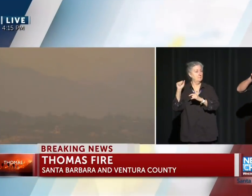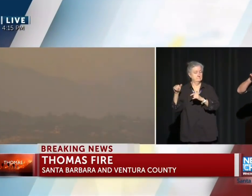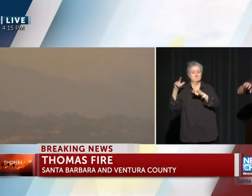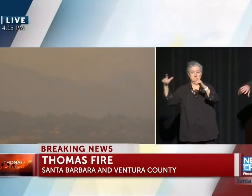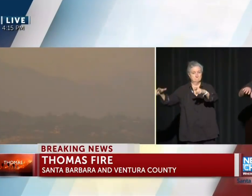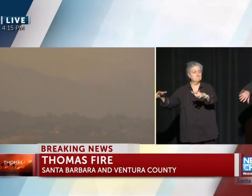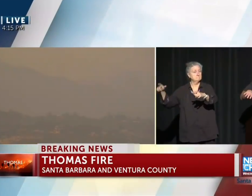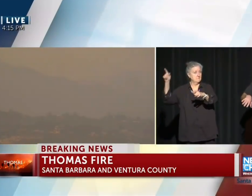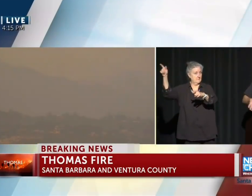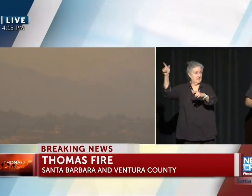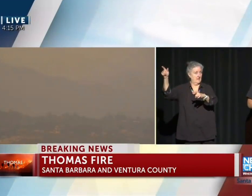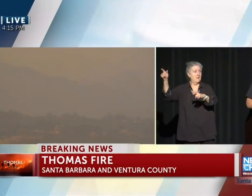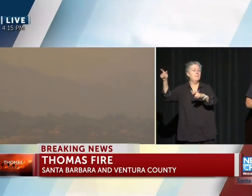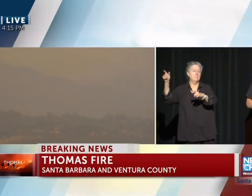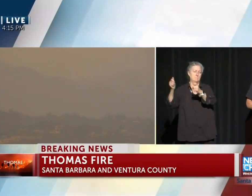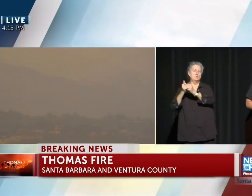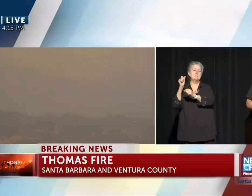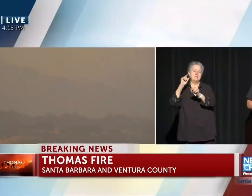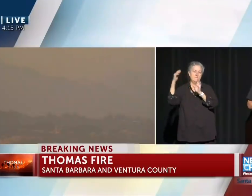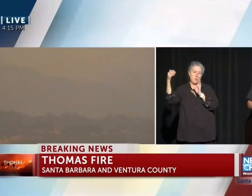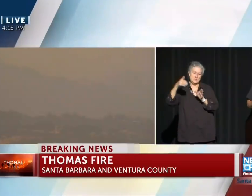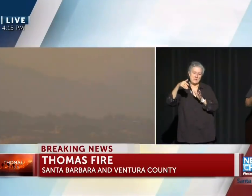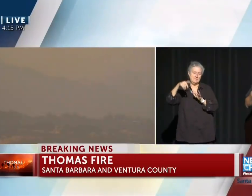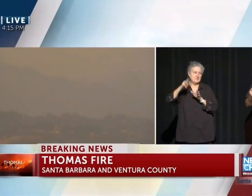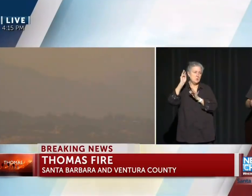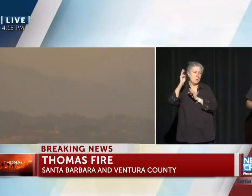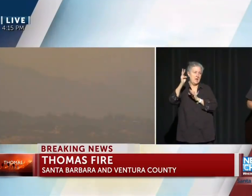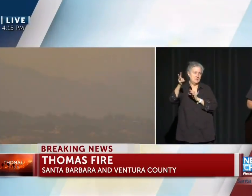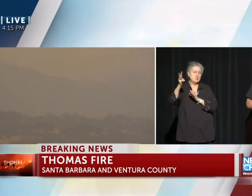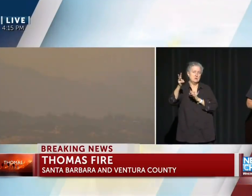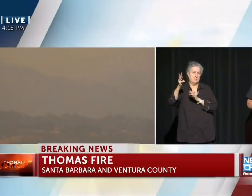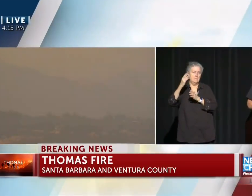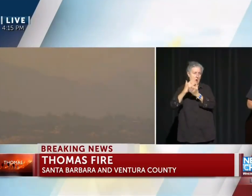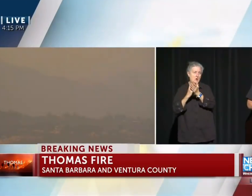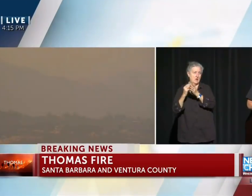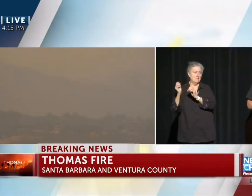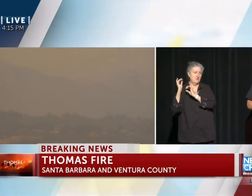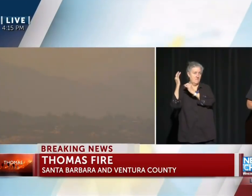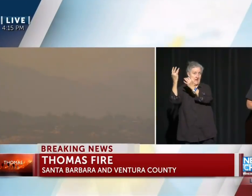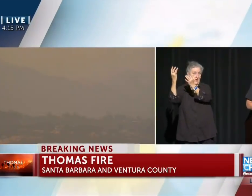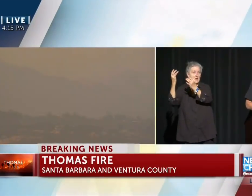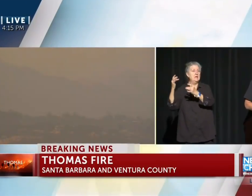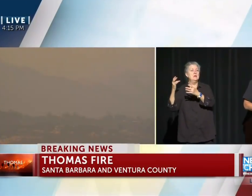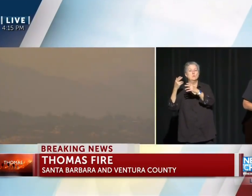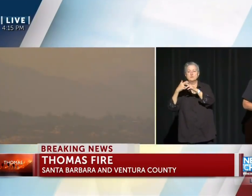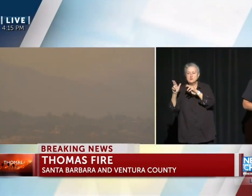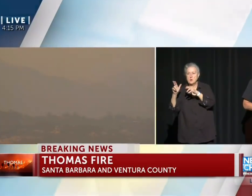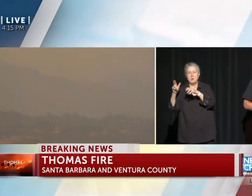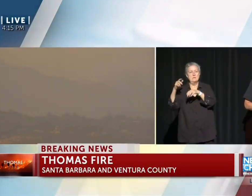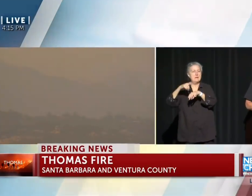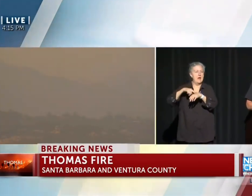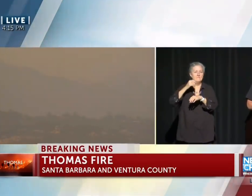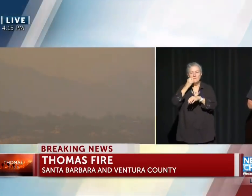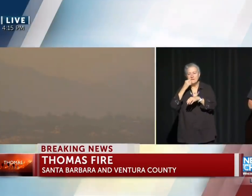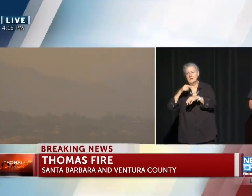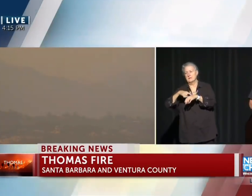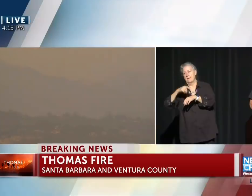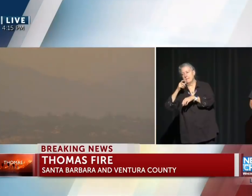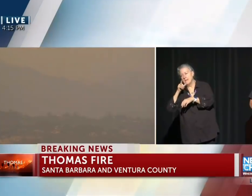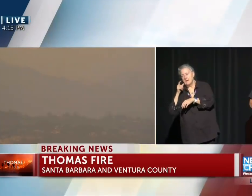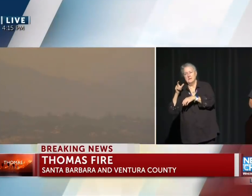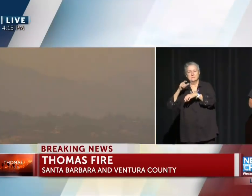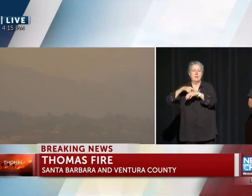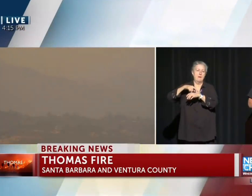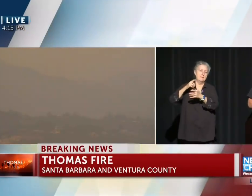is working on this western end of the fire. So that's going to reduce turnaround times. It's going to reduce briefing times and feeding times and lunching times